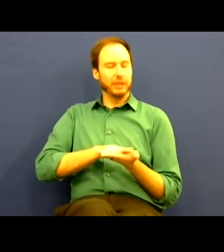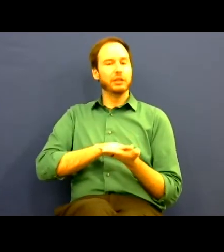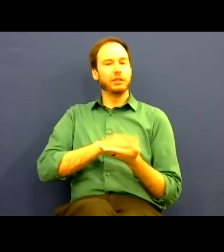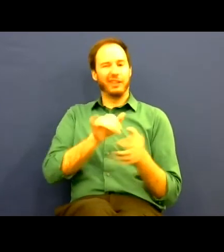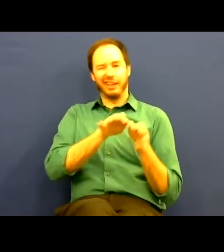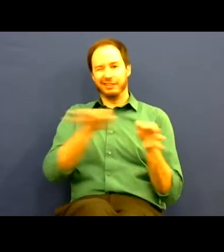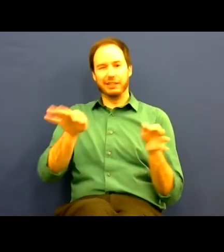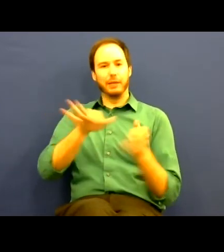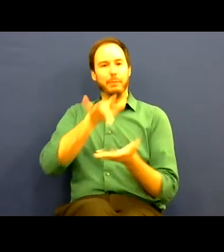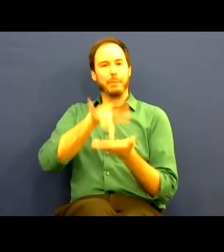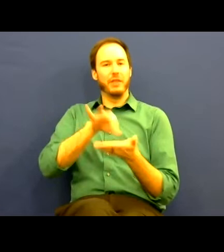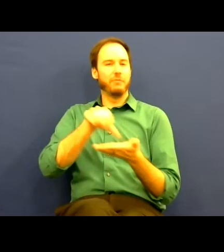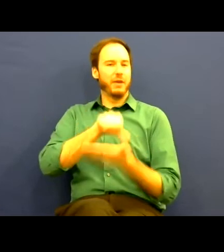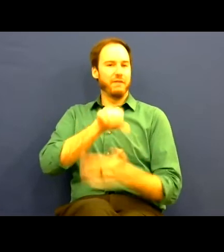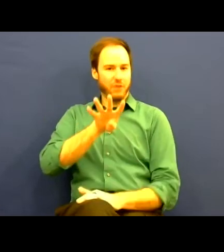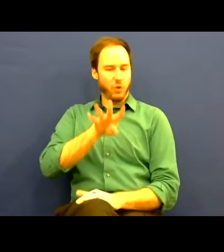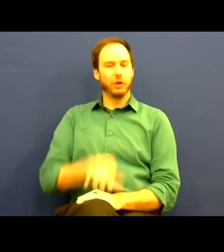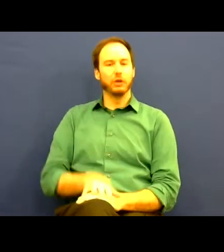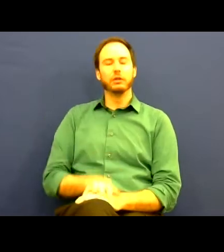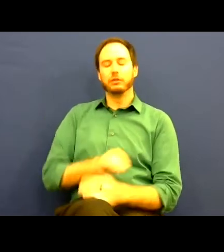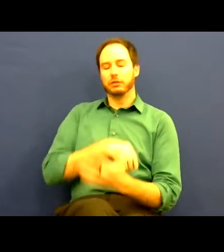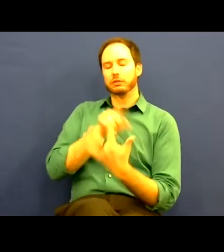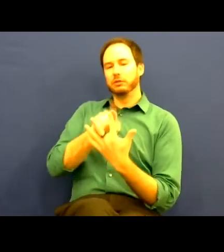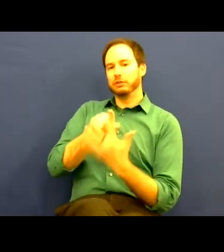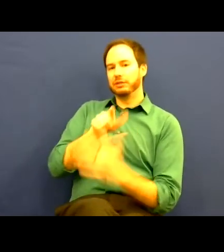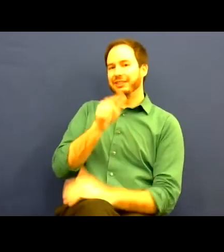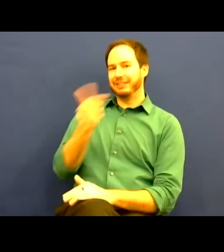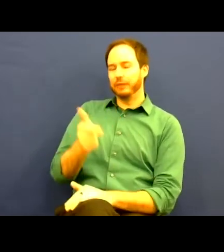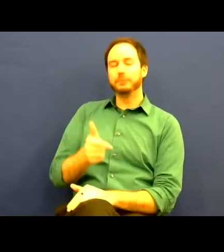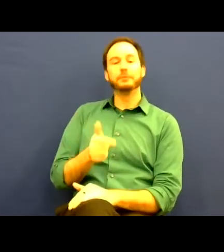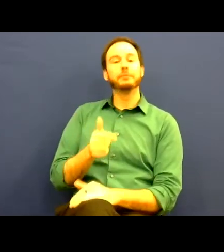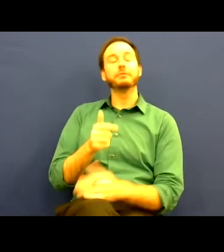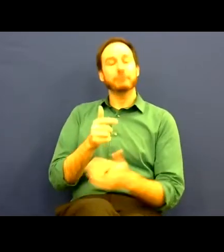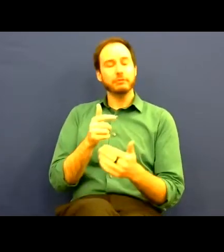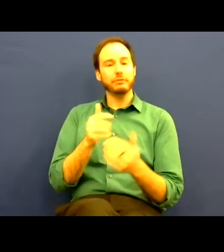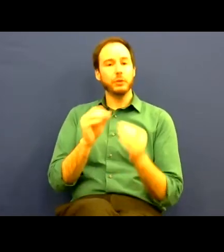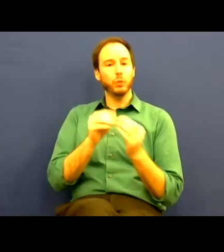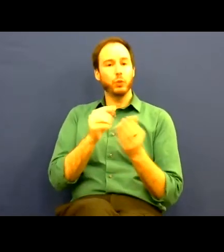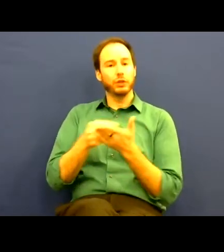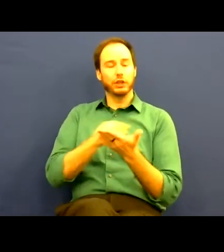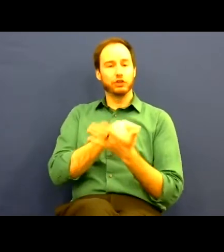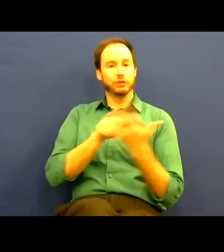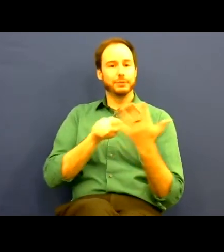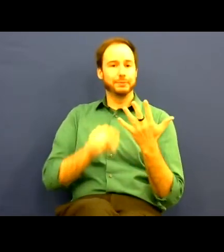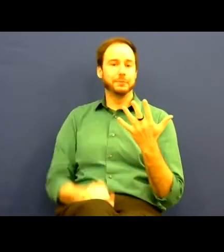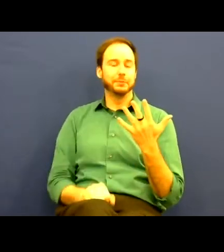in the middle of page 4. I'll second it. Any further discussion?